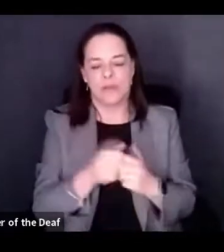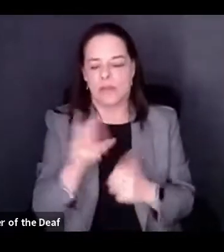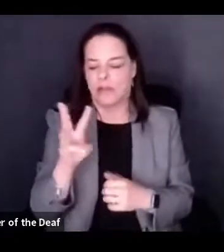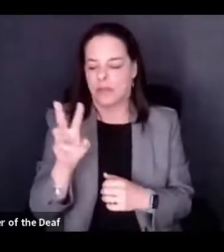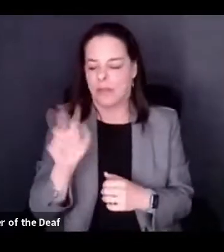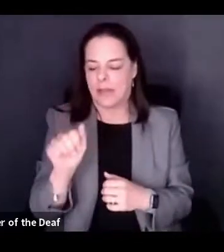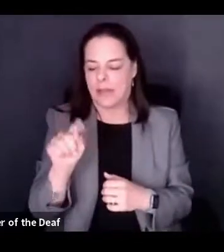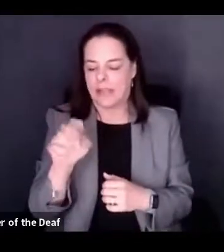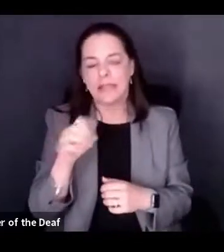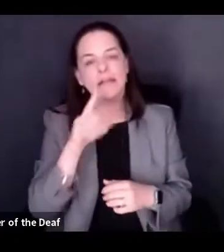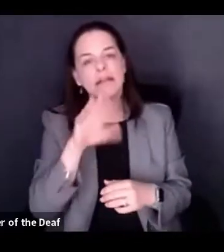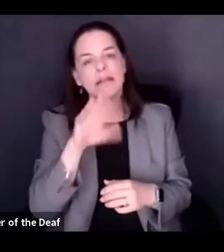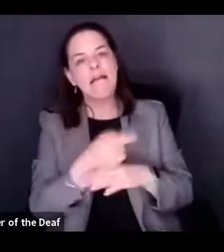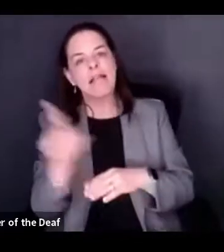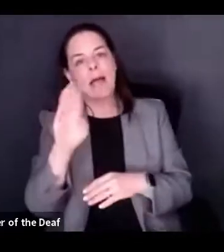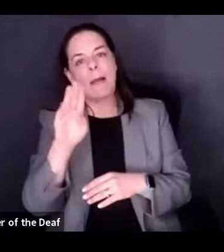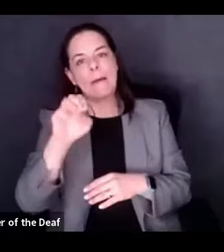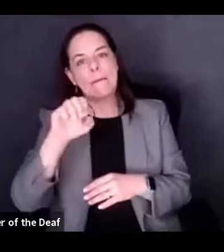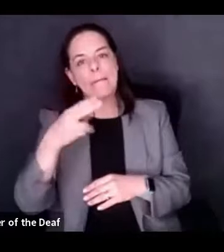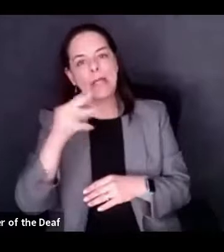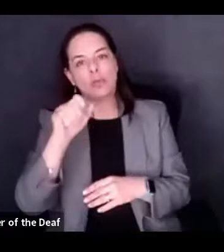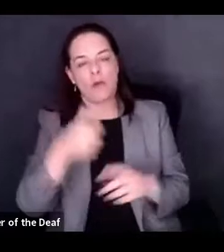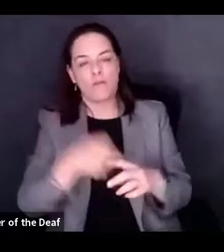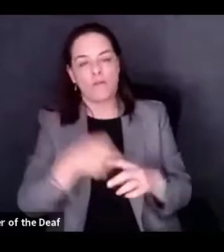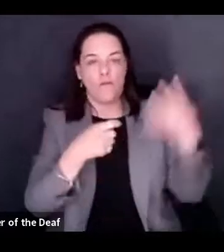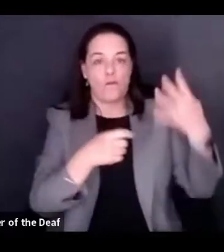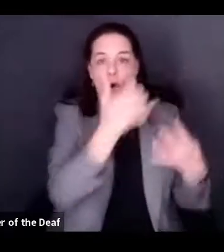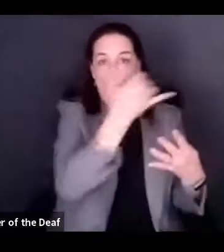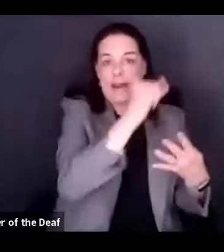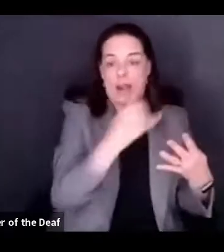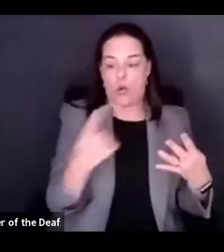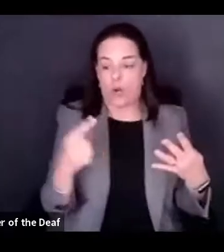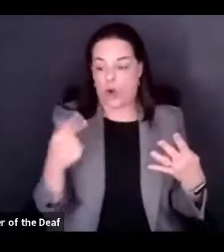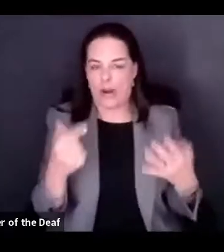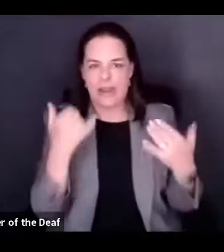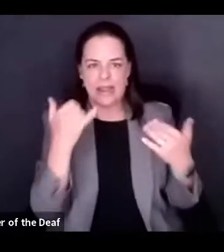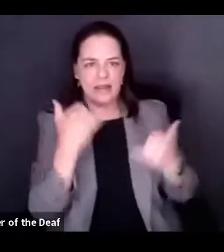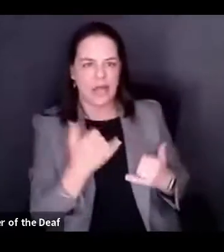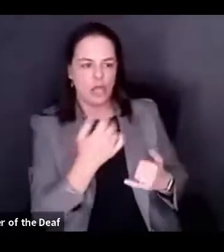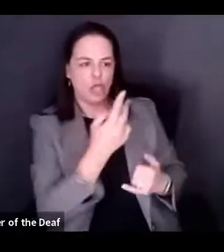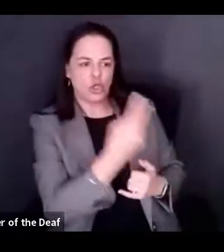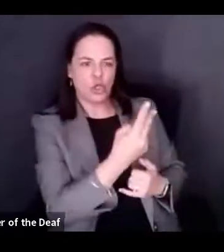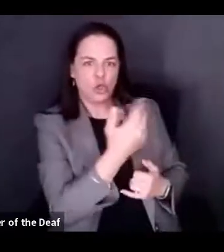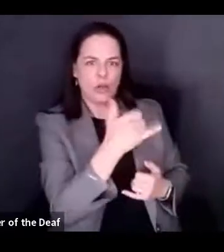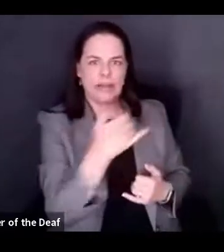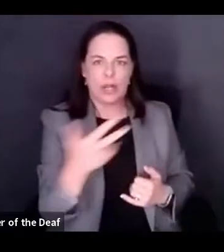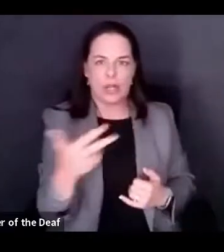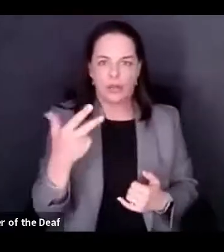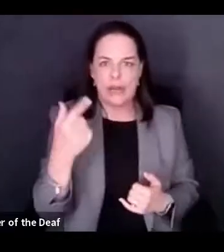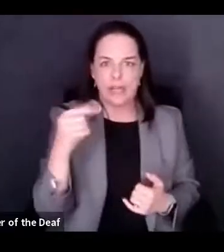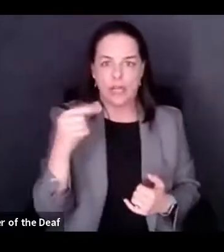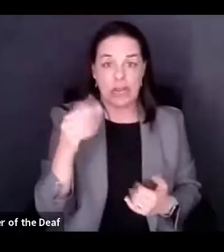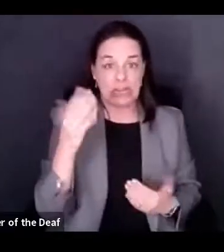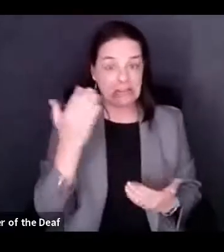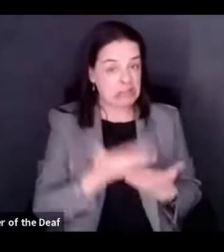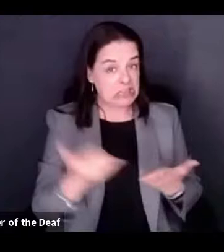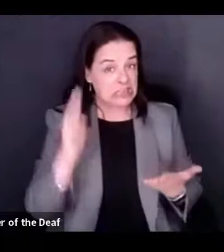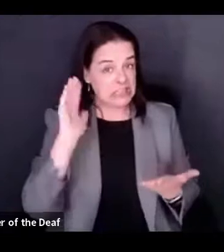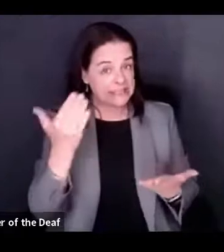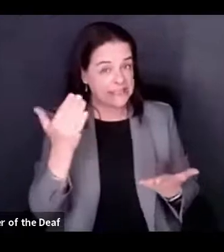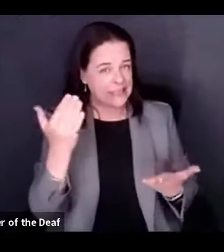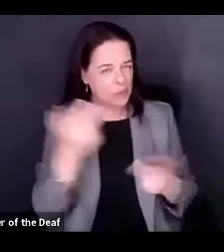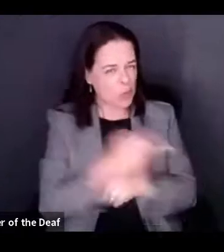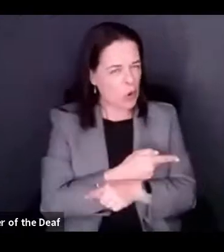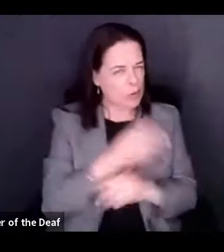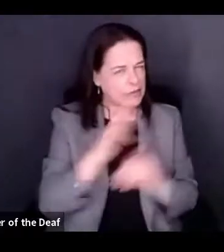WATE. Last week, Knox County benchmarks went from 4 yellows and 1 green to 2 yellows and 3 greens. Things seem to be trending worse